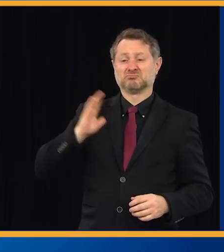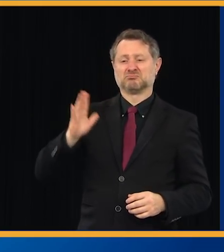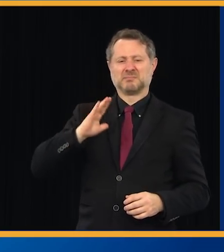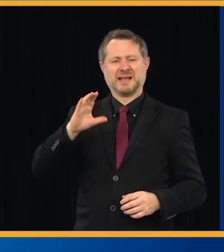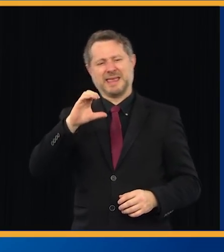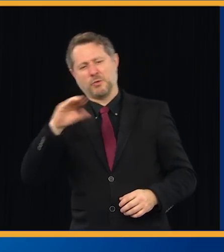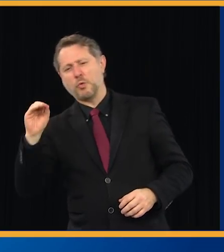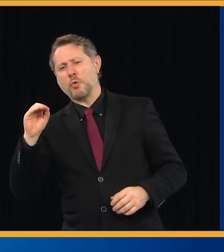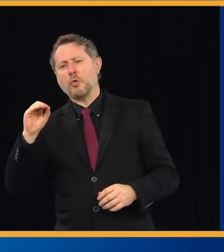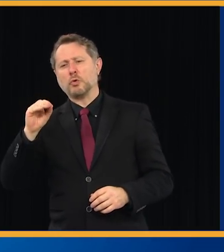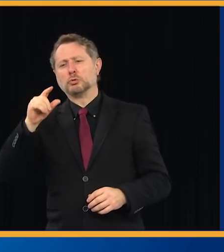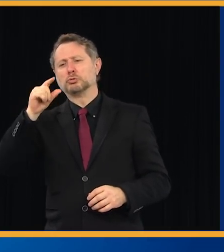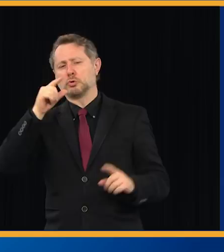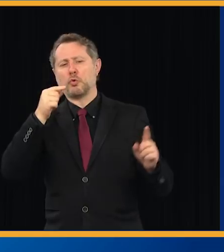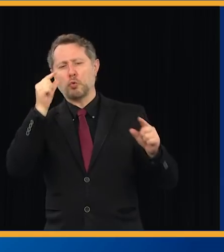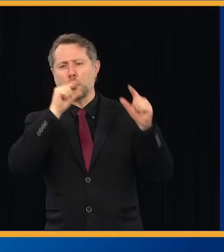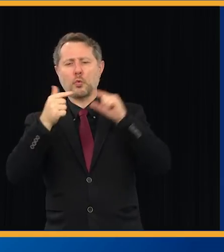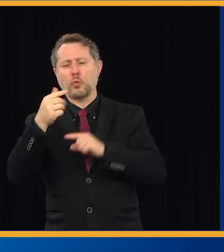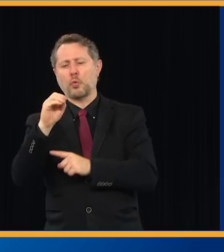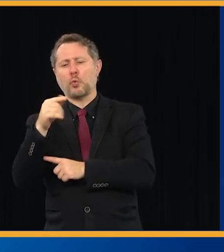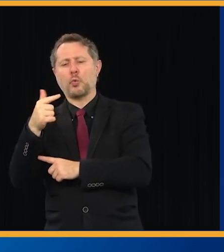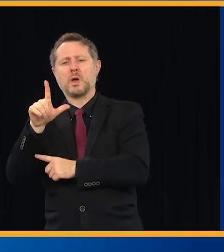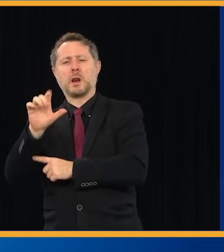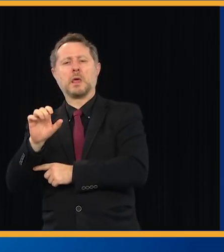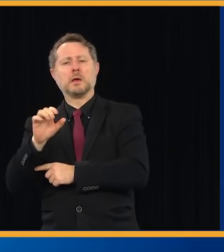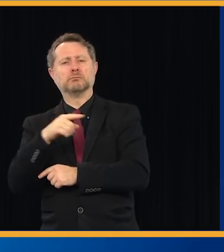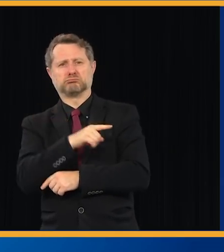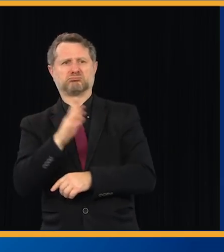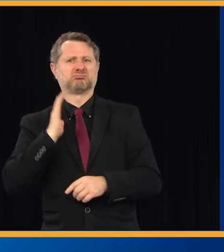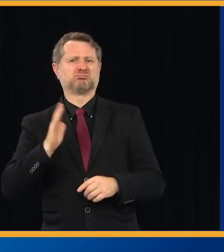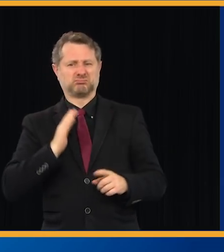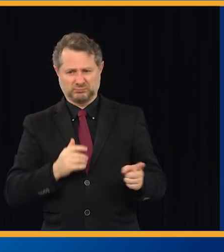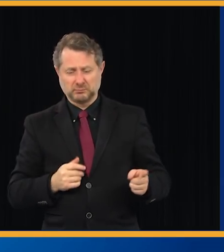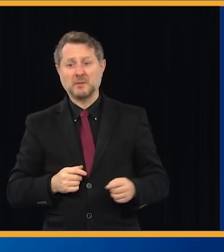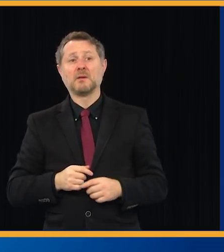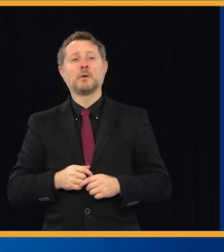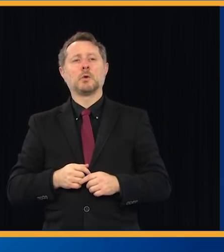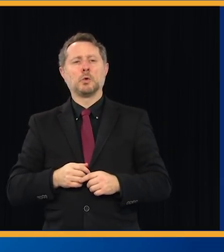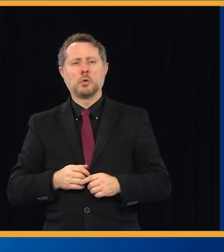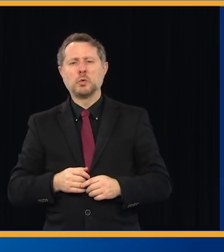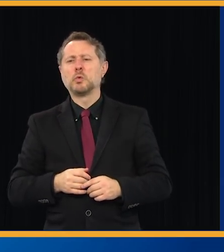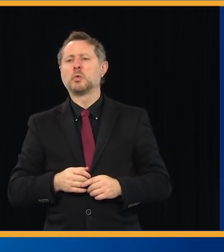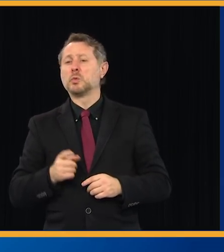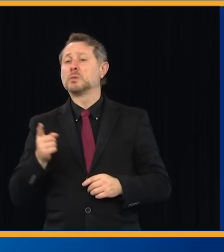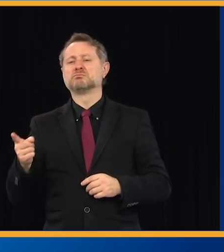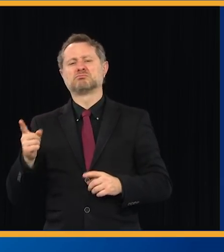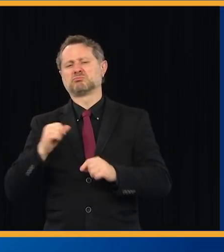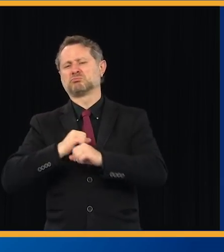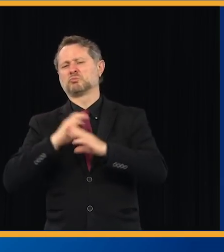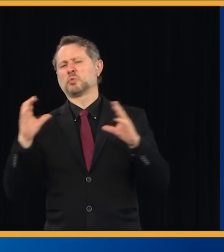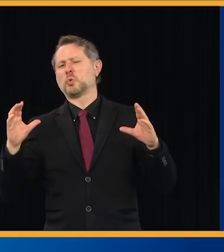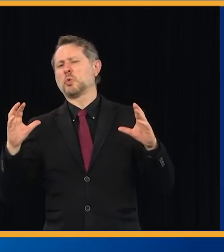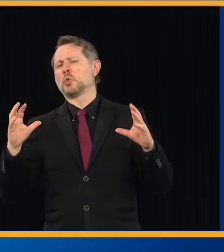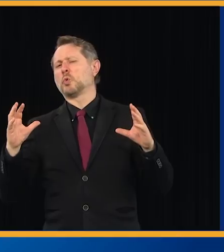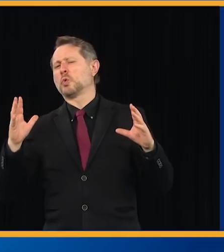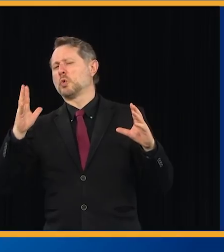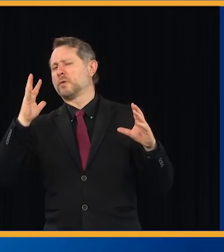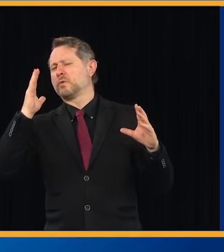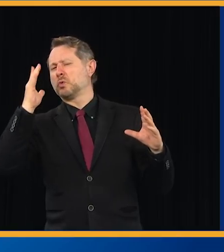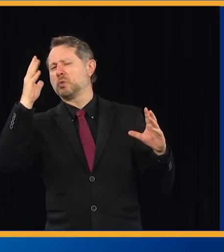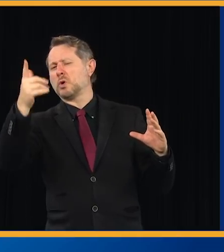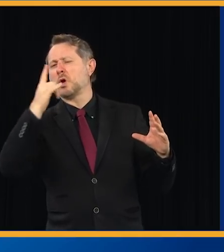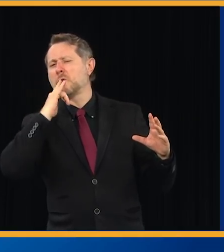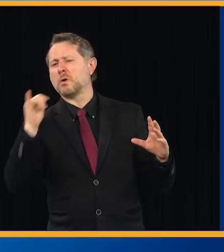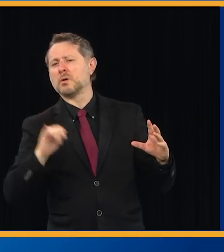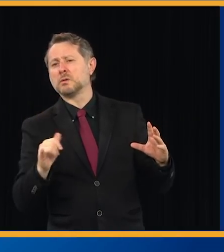Google, obviously, and just saw a future that no one else envisioned and then developed